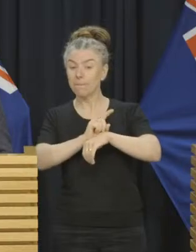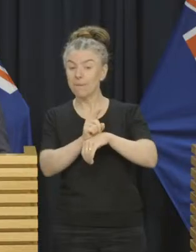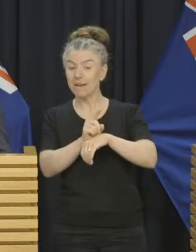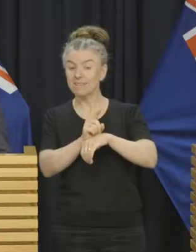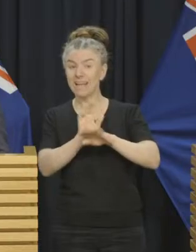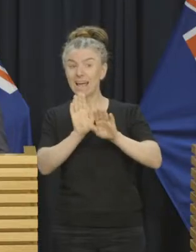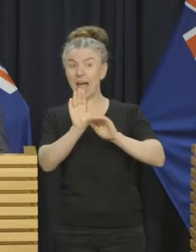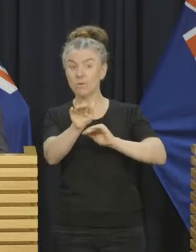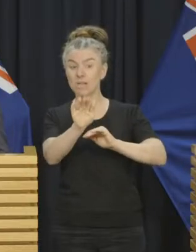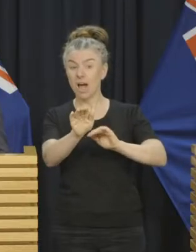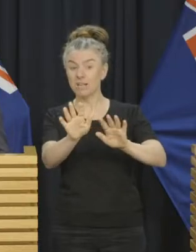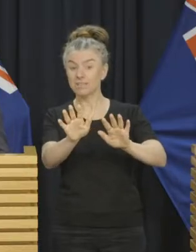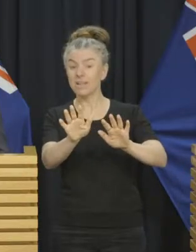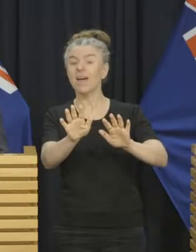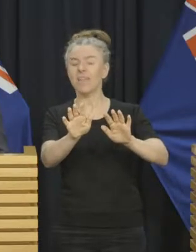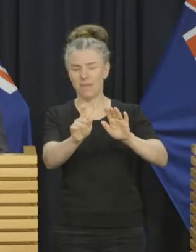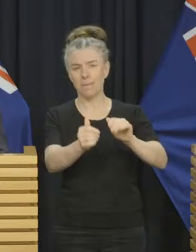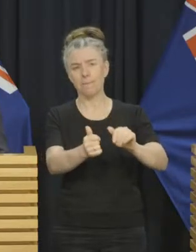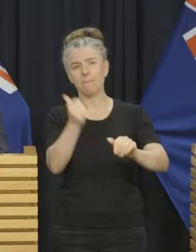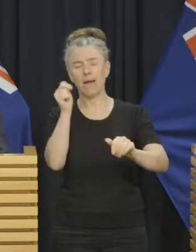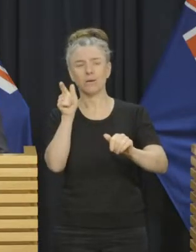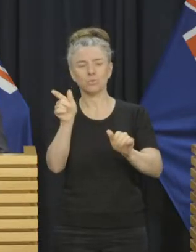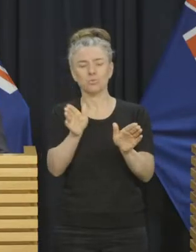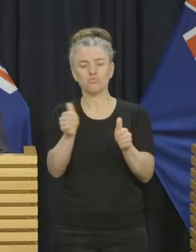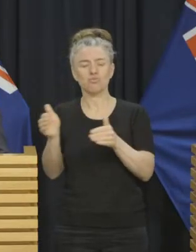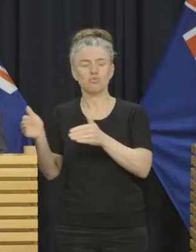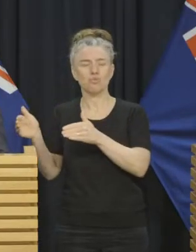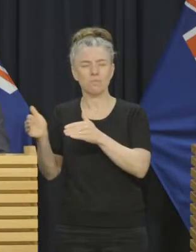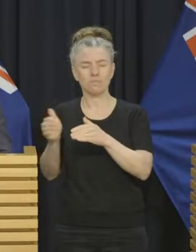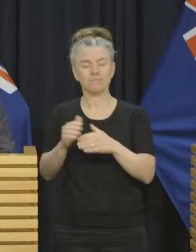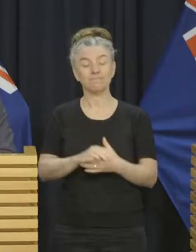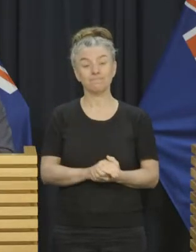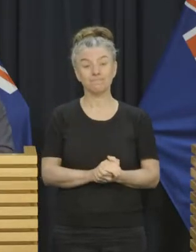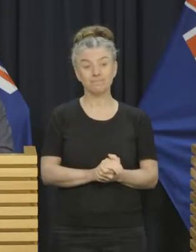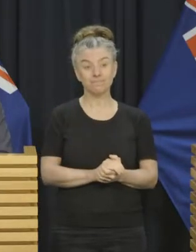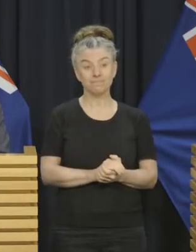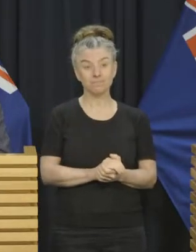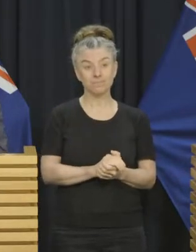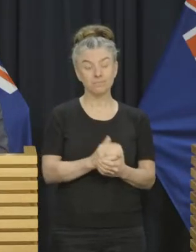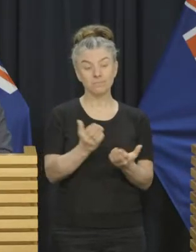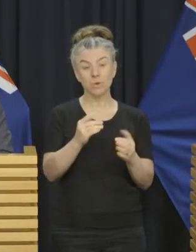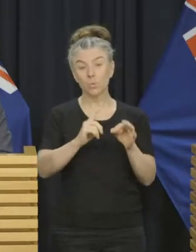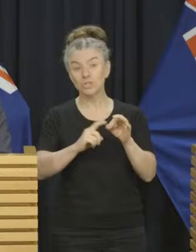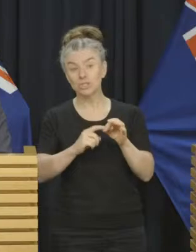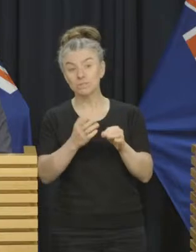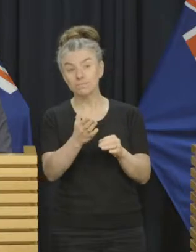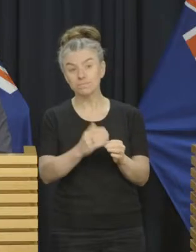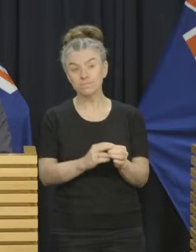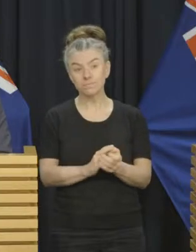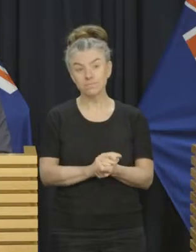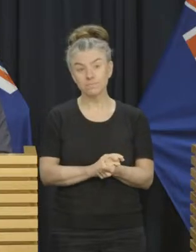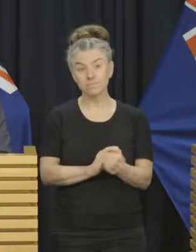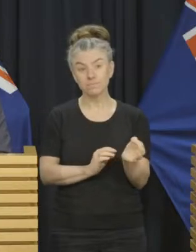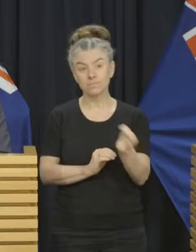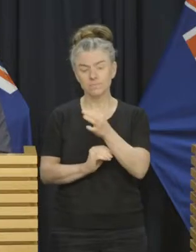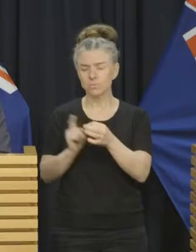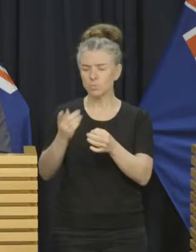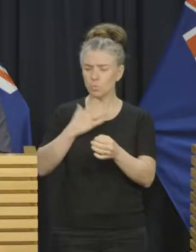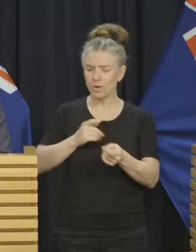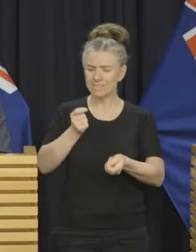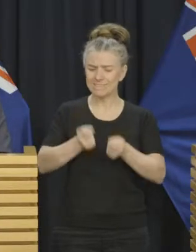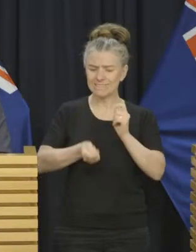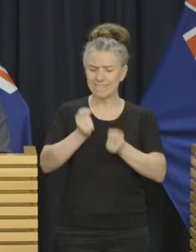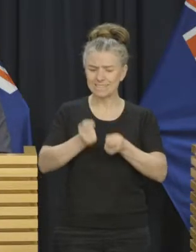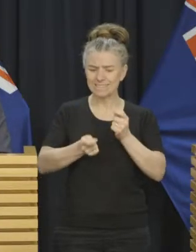and re-entry was completed at 4:30 p.m. Happy to take questions. Mr. Hipkins, you keep talking about wanting to increase testing